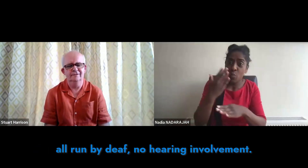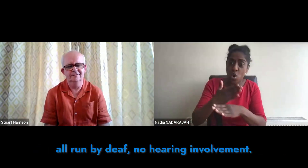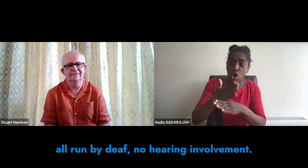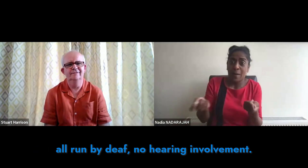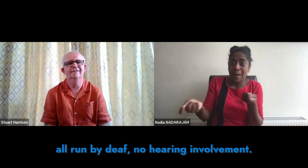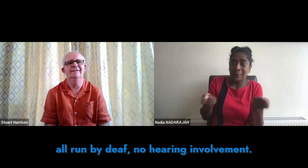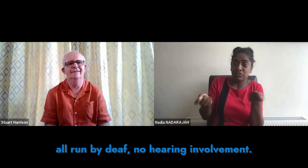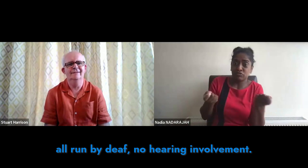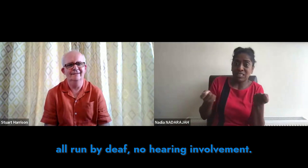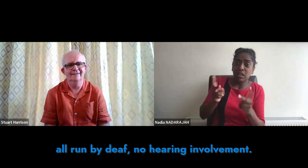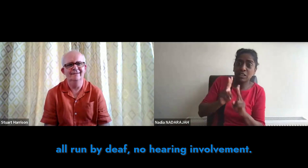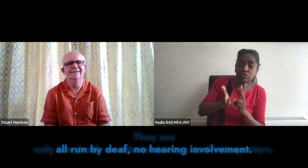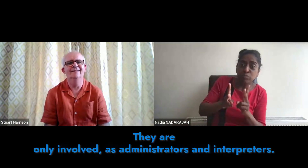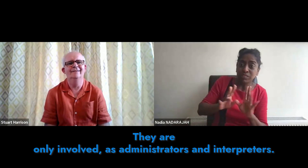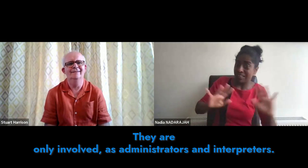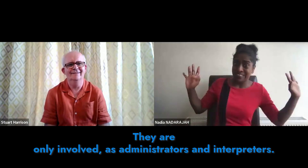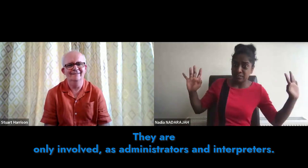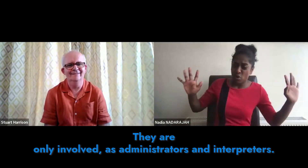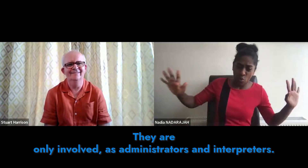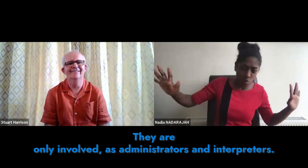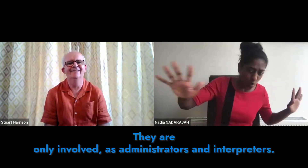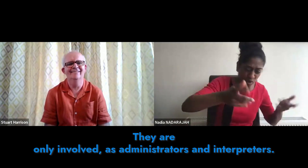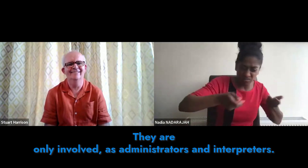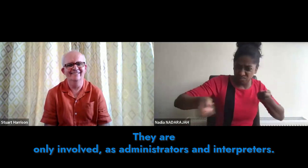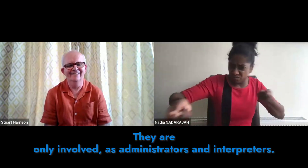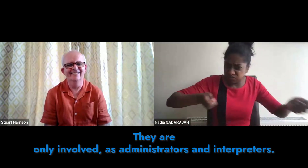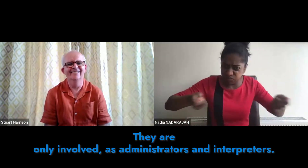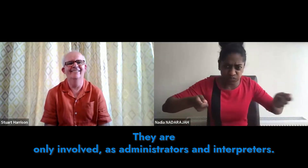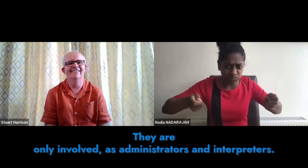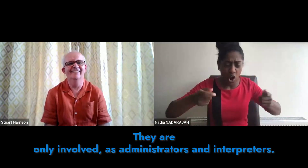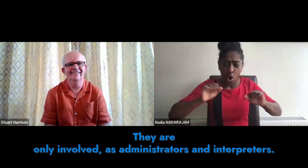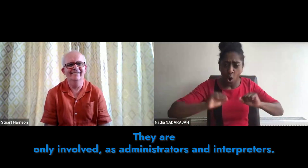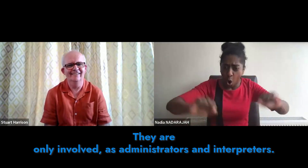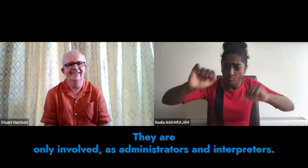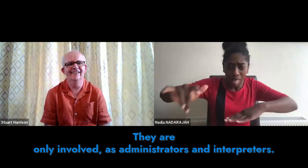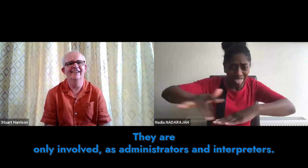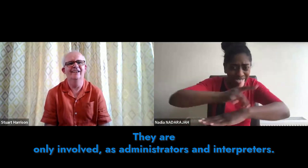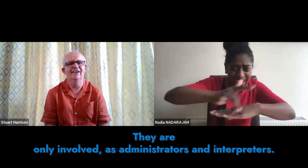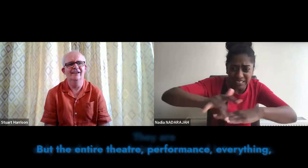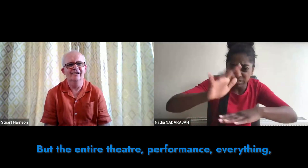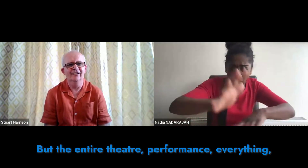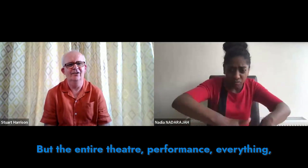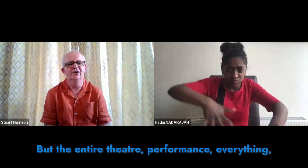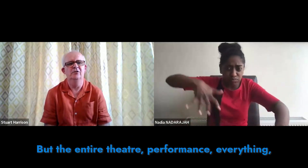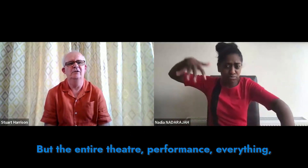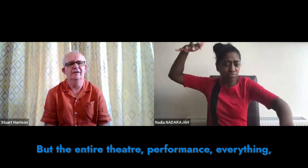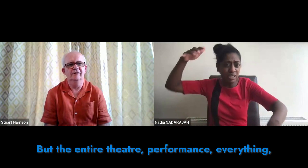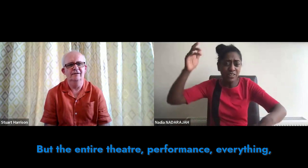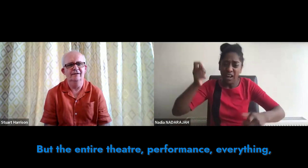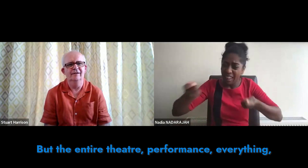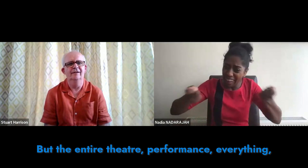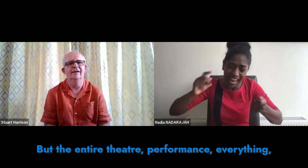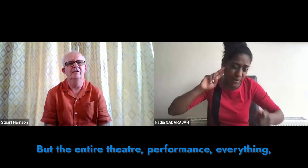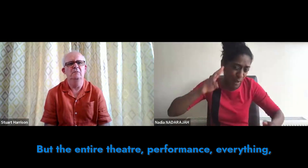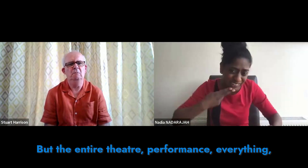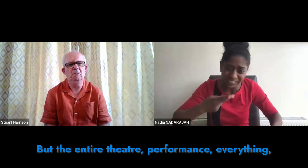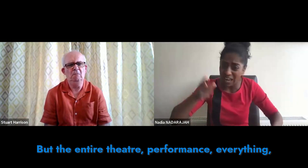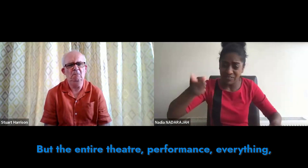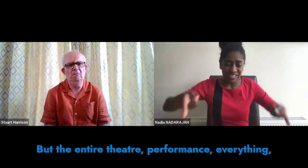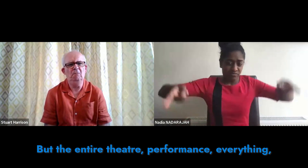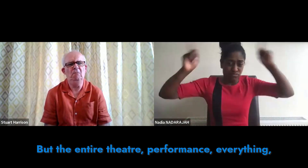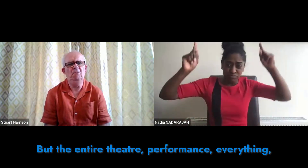deaf, no hearing involvement. The only involved has administrators and interpreters, but the entire